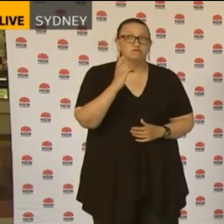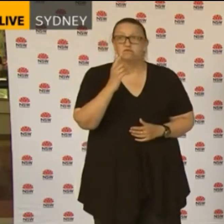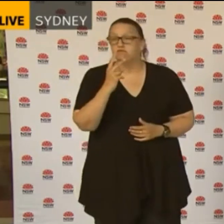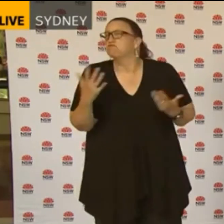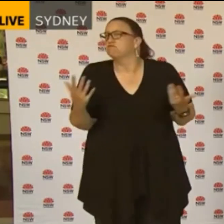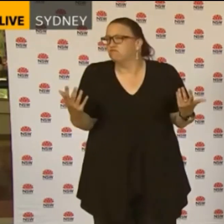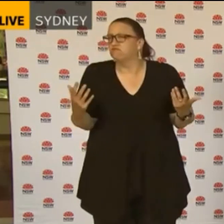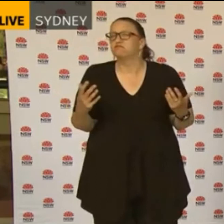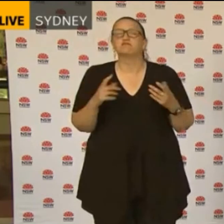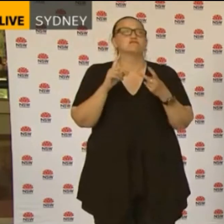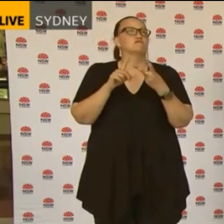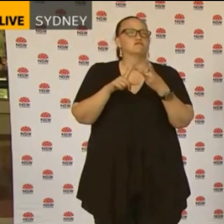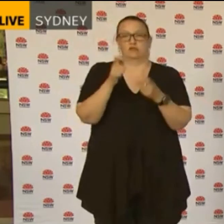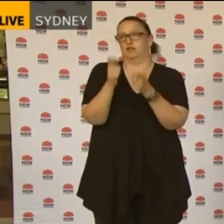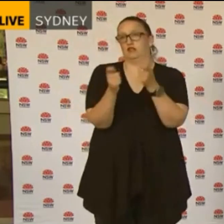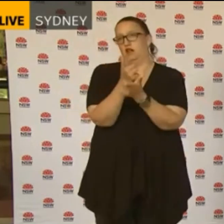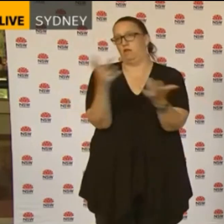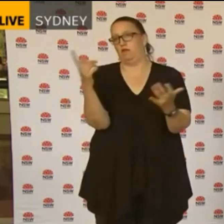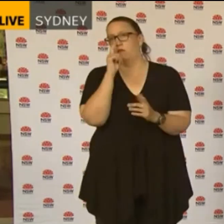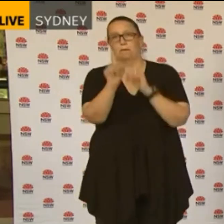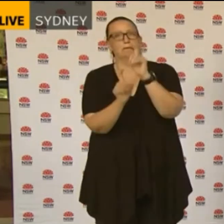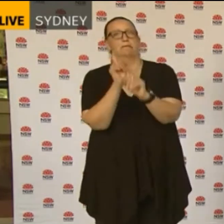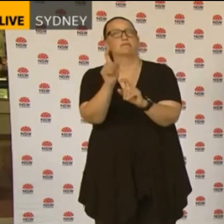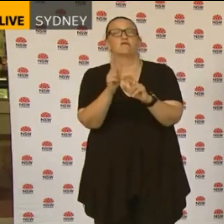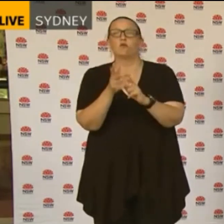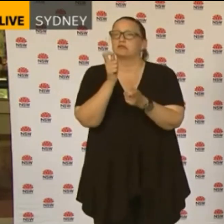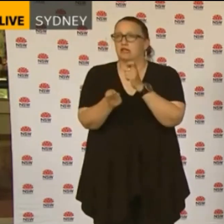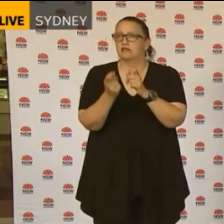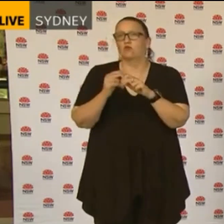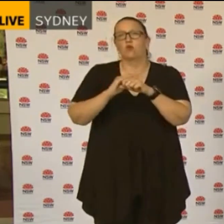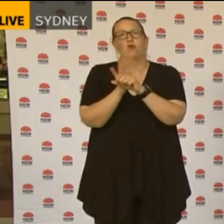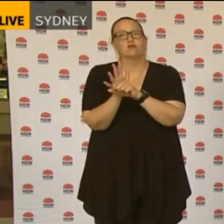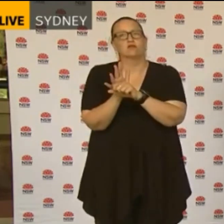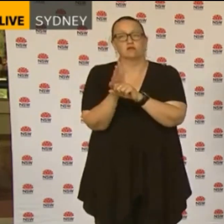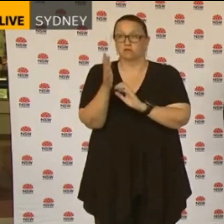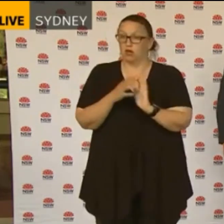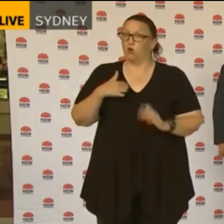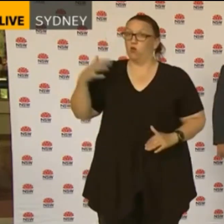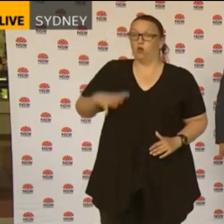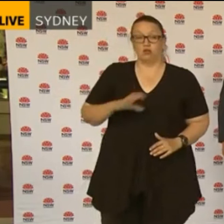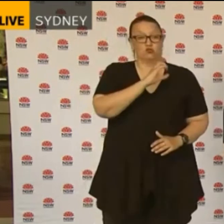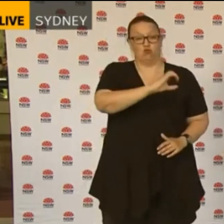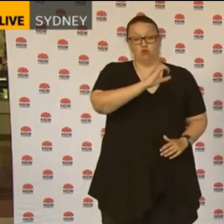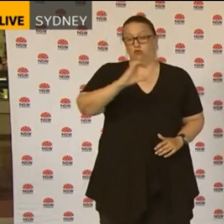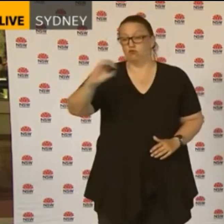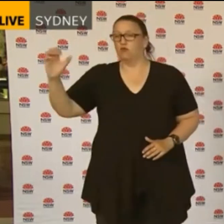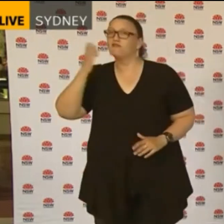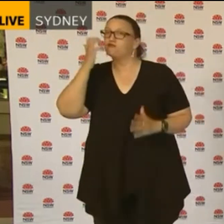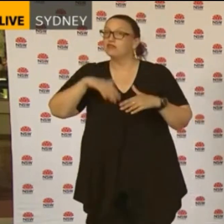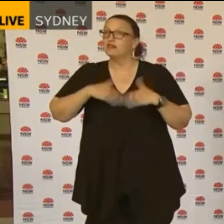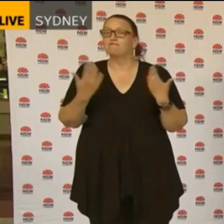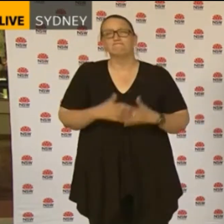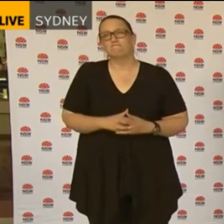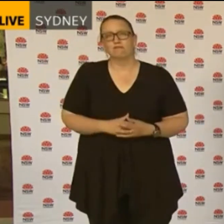doesn't mean you have to have zero every day for weeks on end. But what it does mean is that our health experts have confidence that there